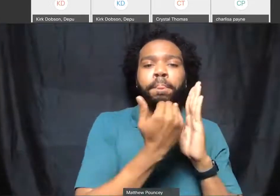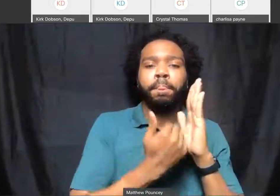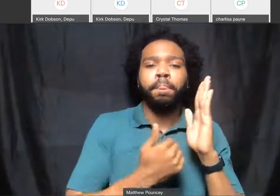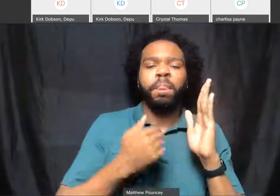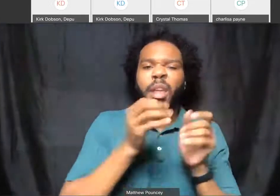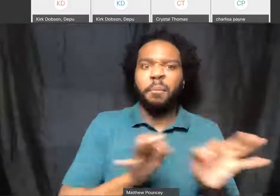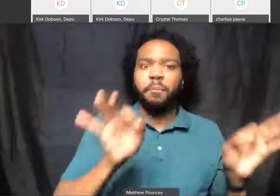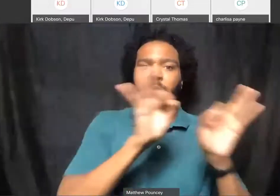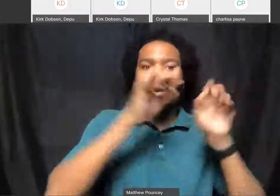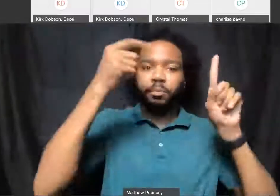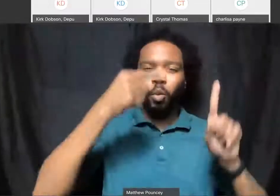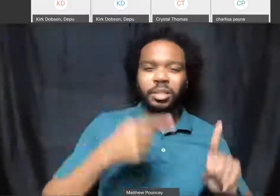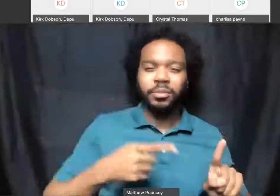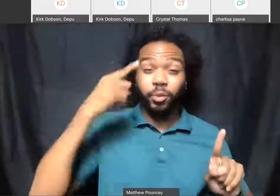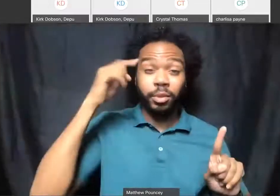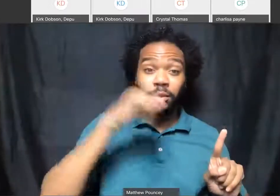it.